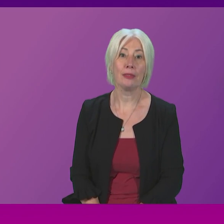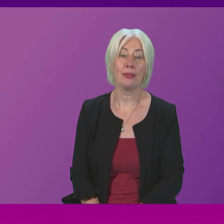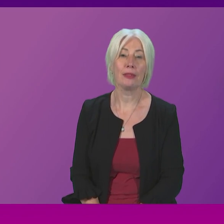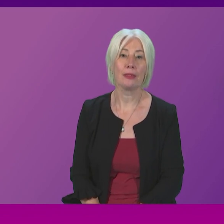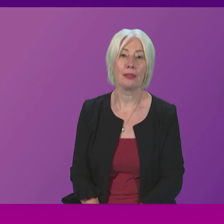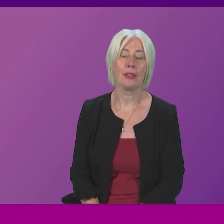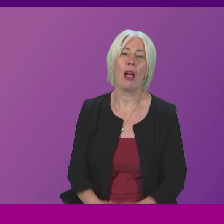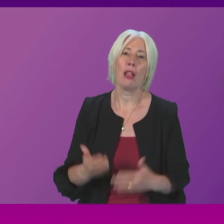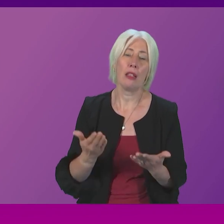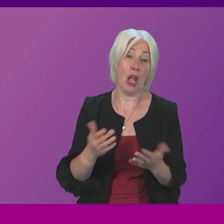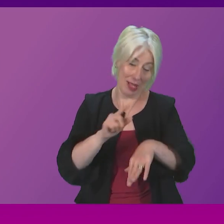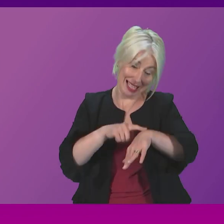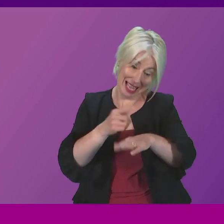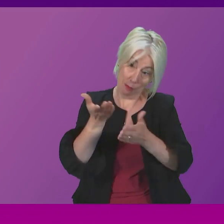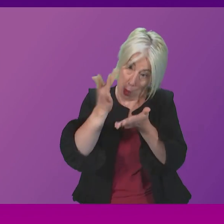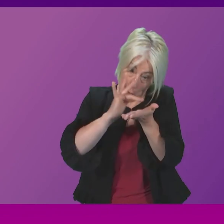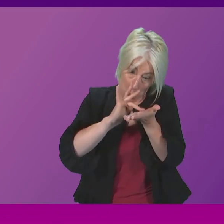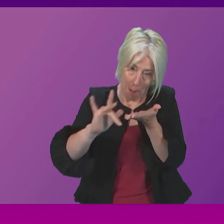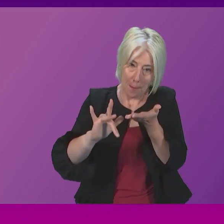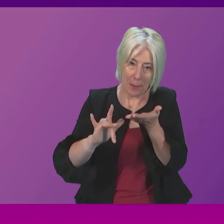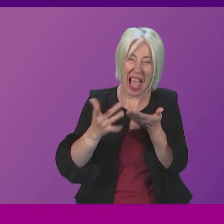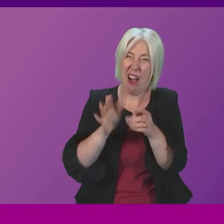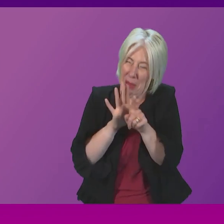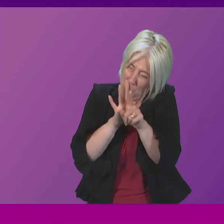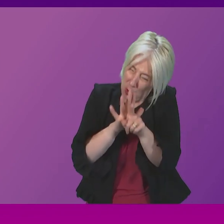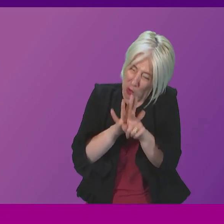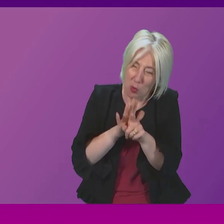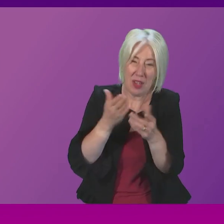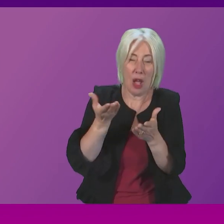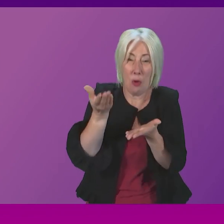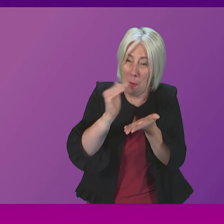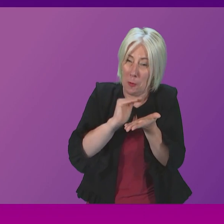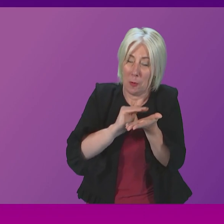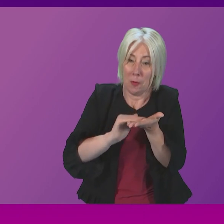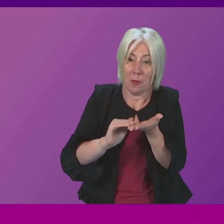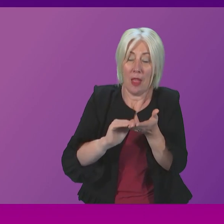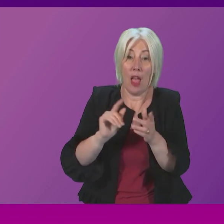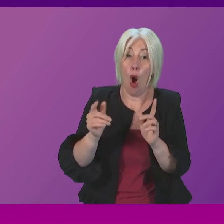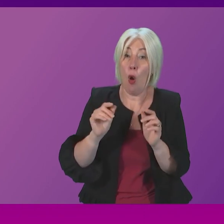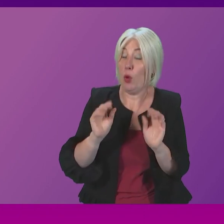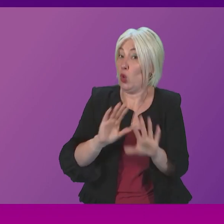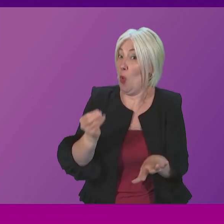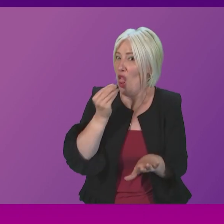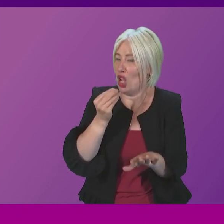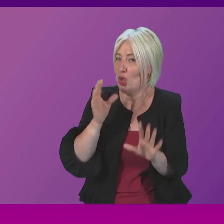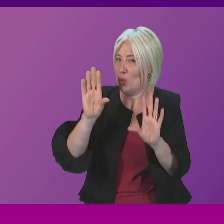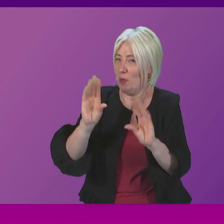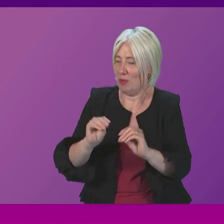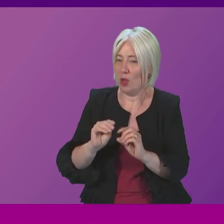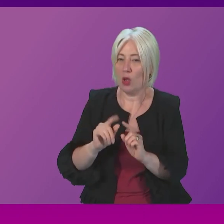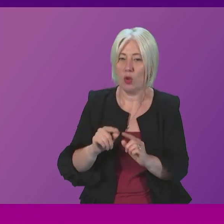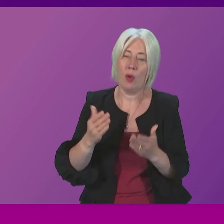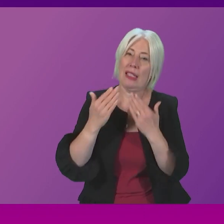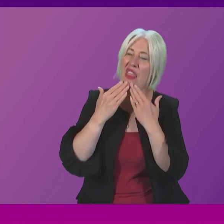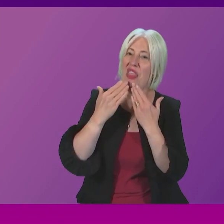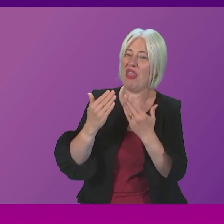So we're absolutely out of time. I have pushed it to the max, otherwise no one will have any lunch and we wouldn't want that. Can I just say,